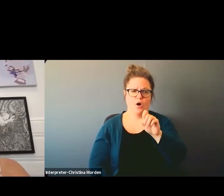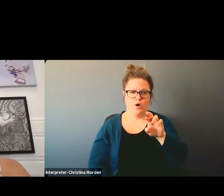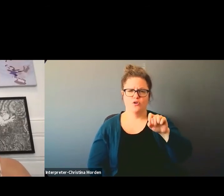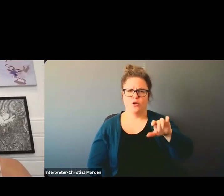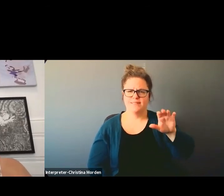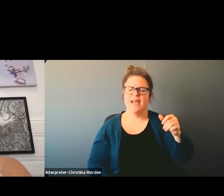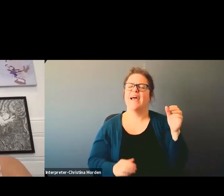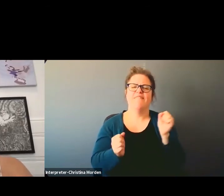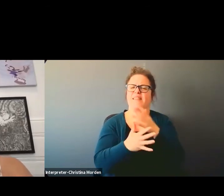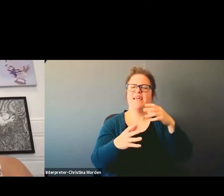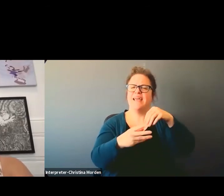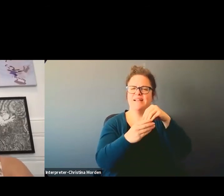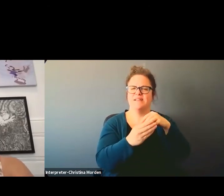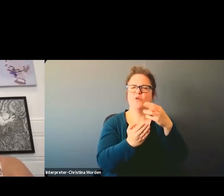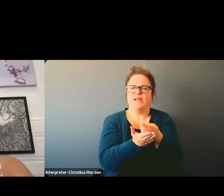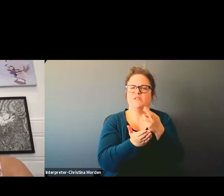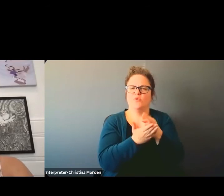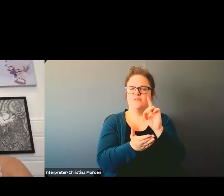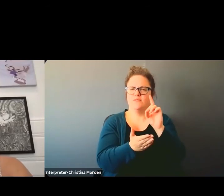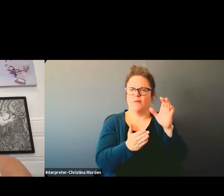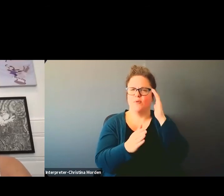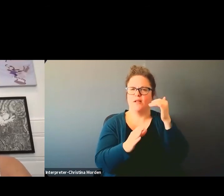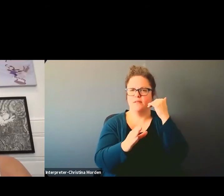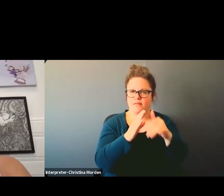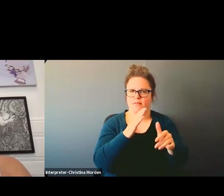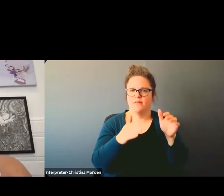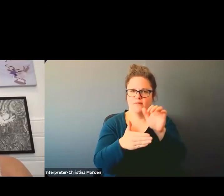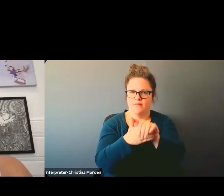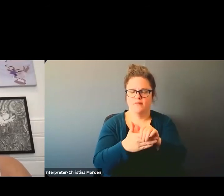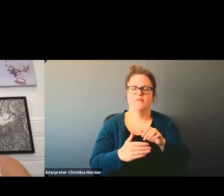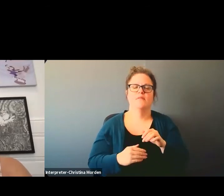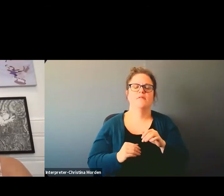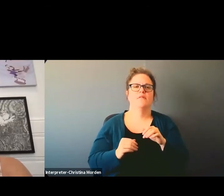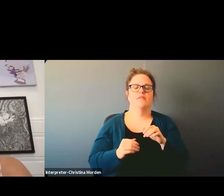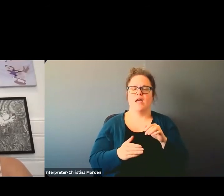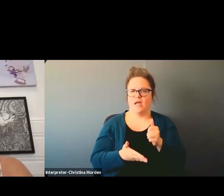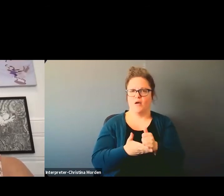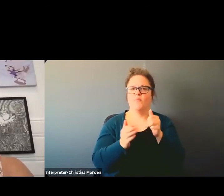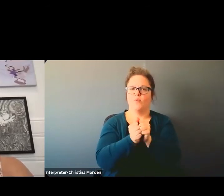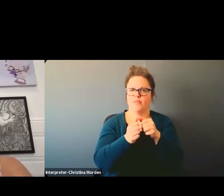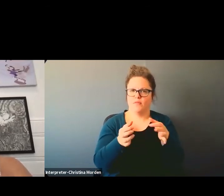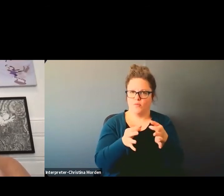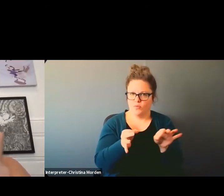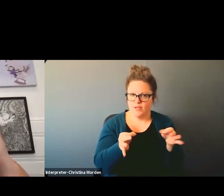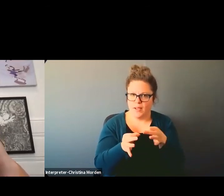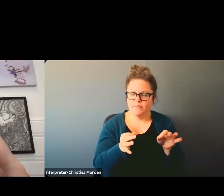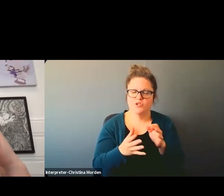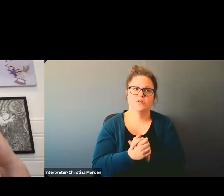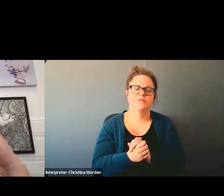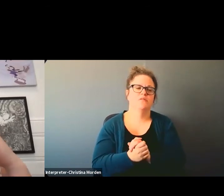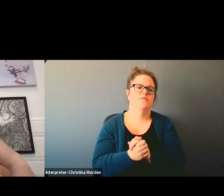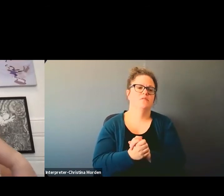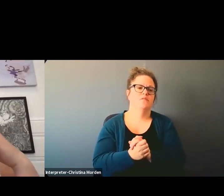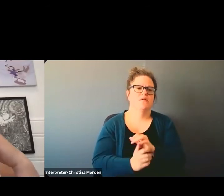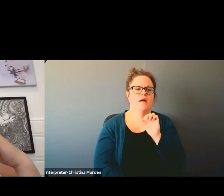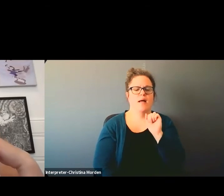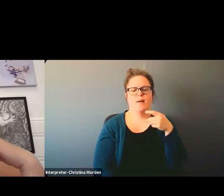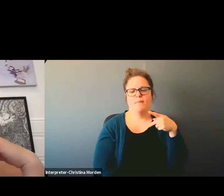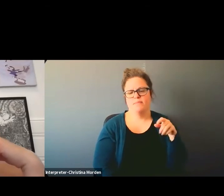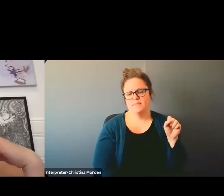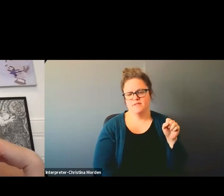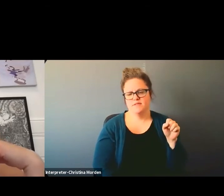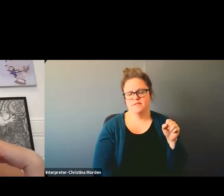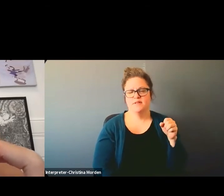resource handout. And so they help with closed captioning and live closed captioning. In terms of apps, having